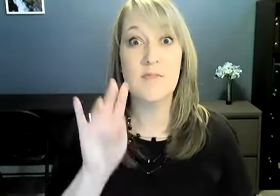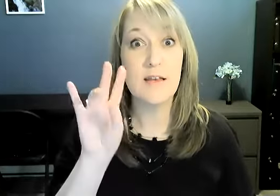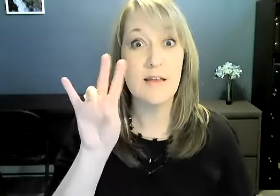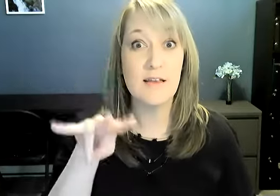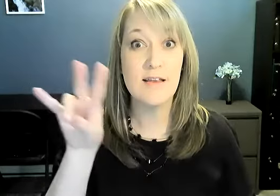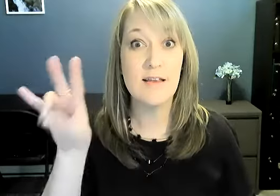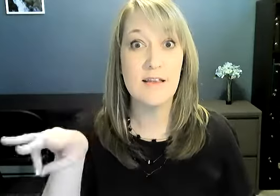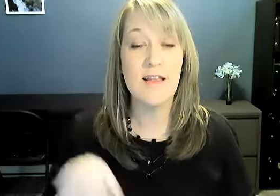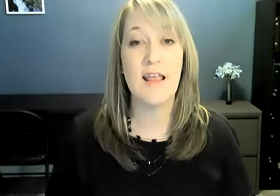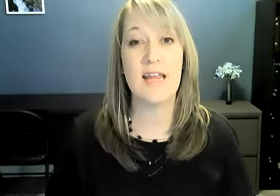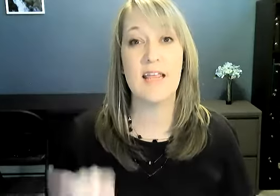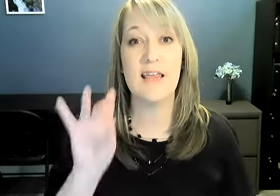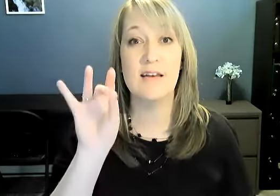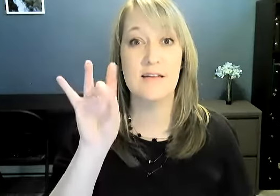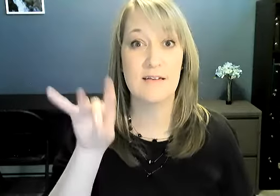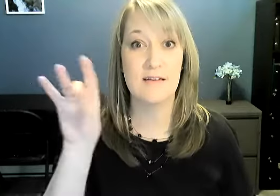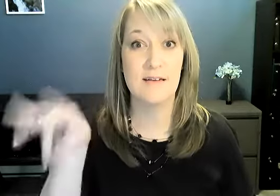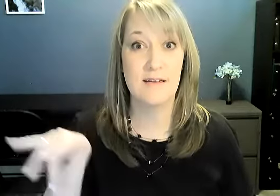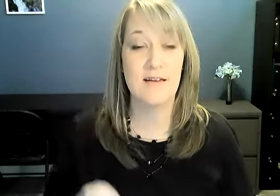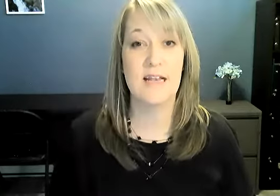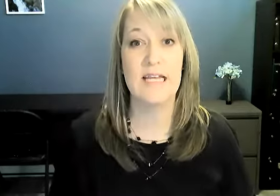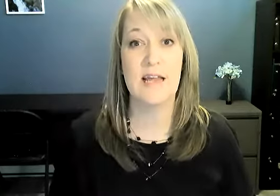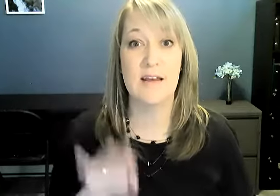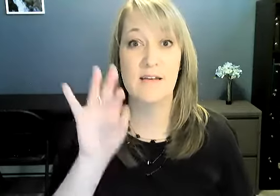77, 88, 99.